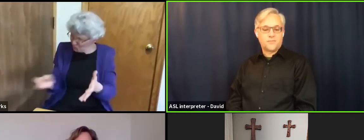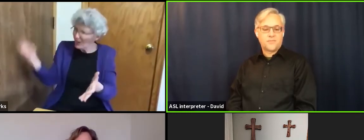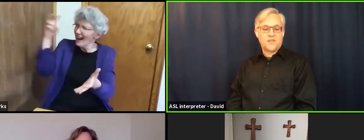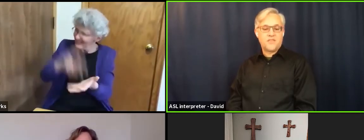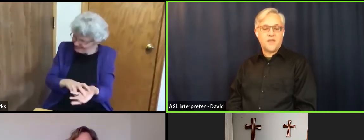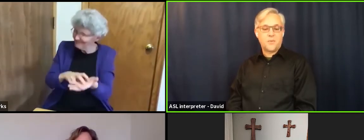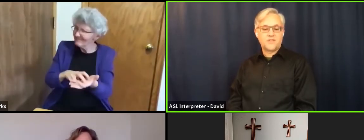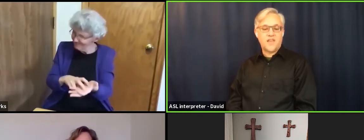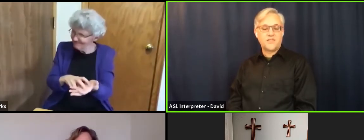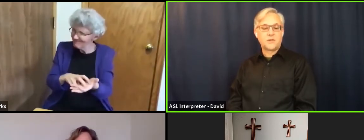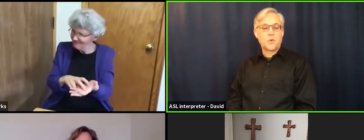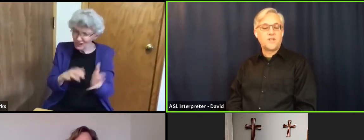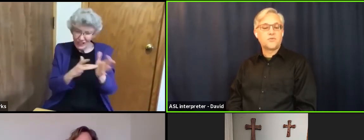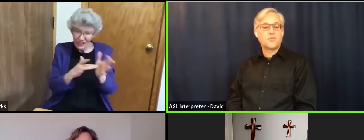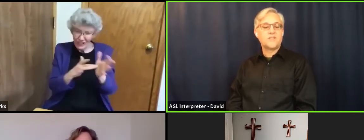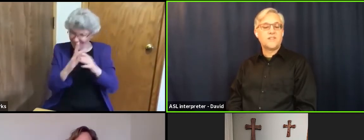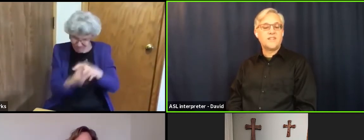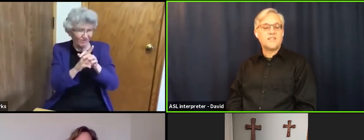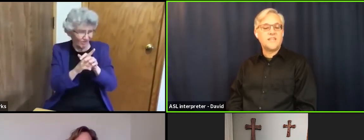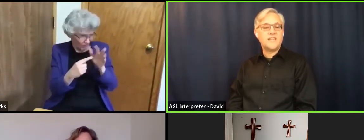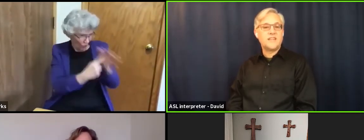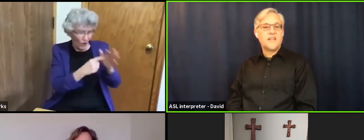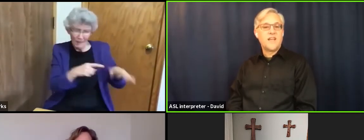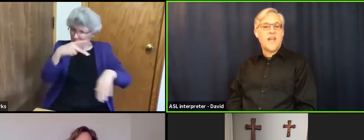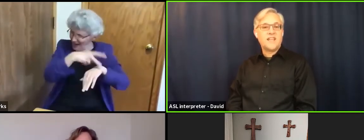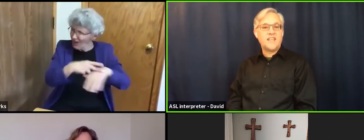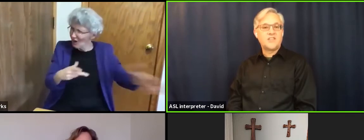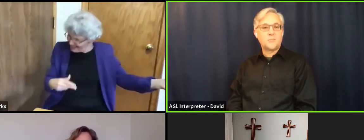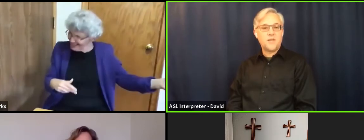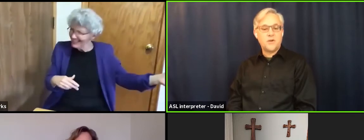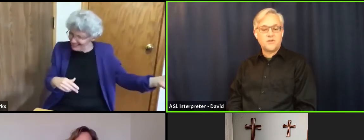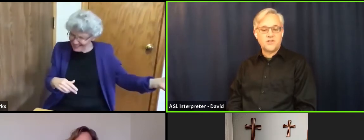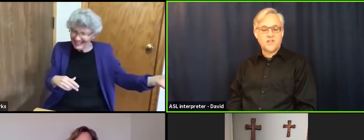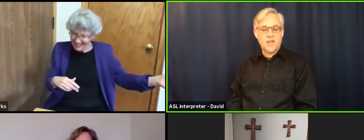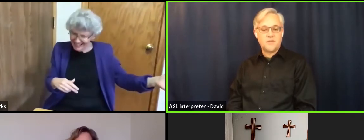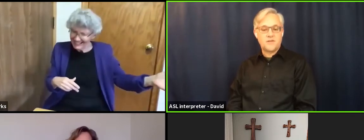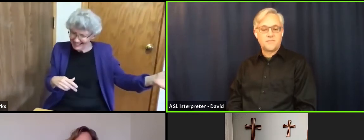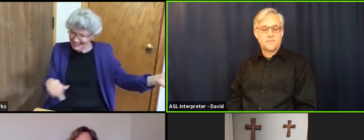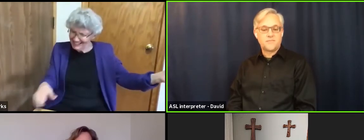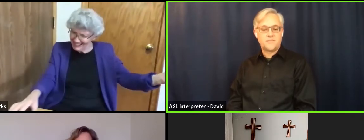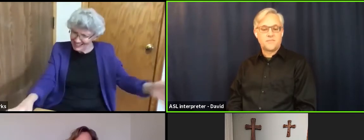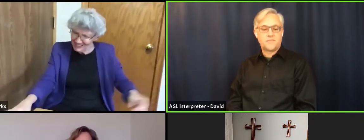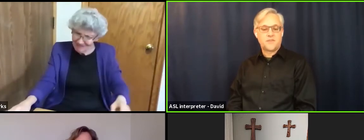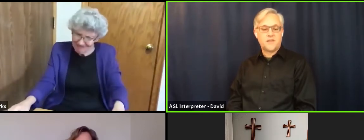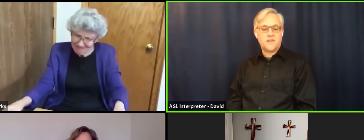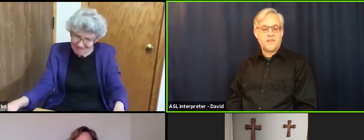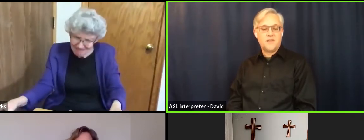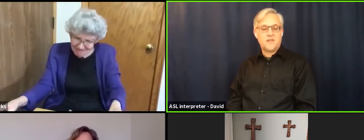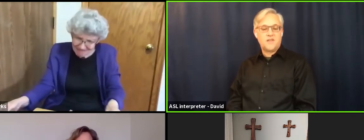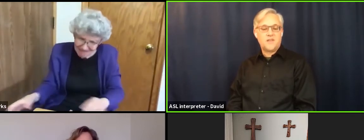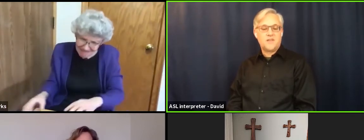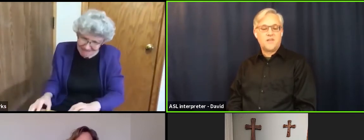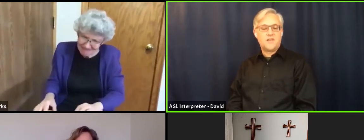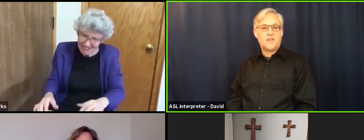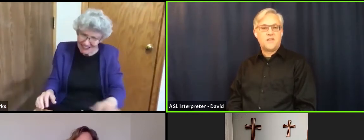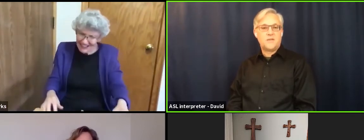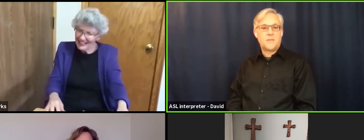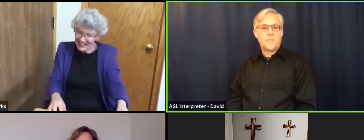together. They were saying, "The Lord has risen indeed, and he has appeared to Simon."